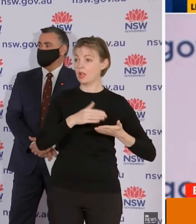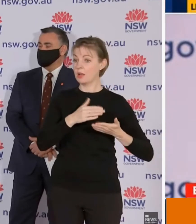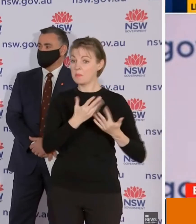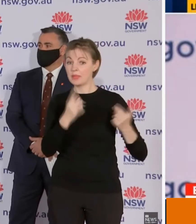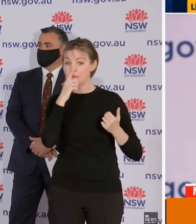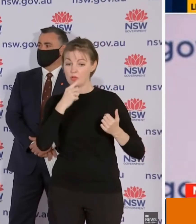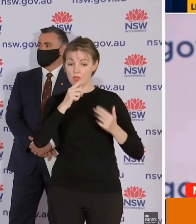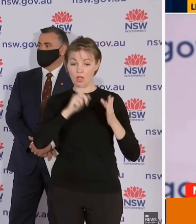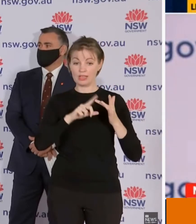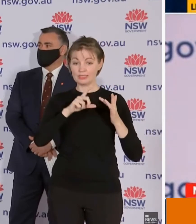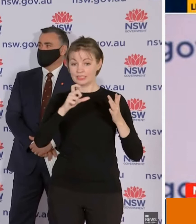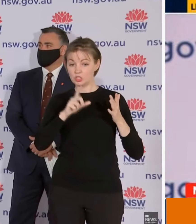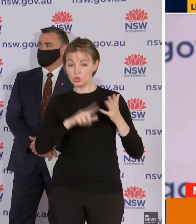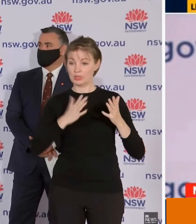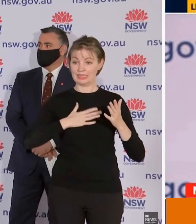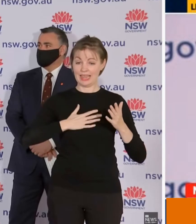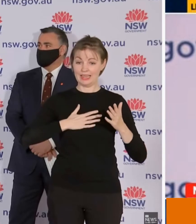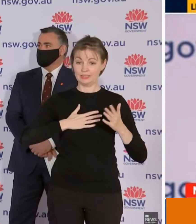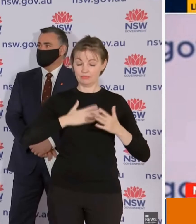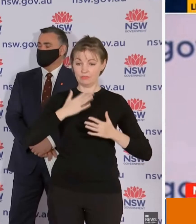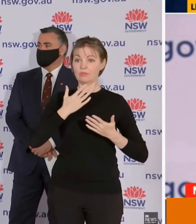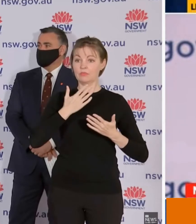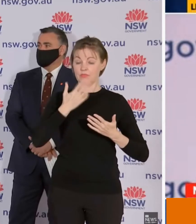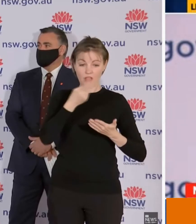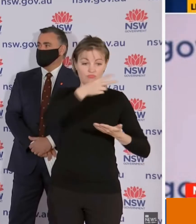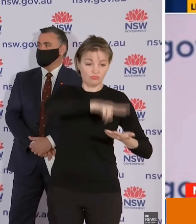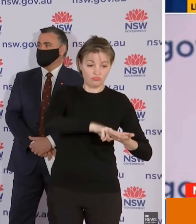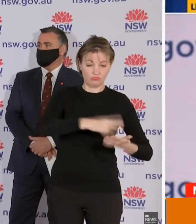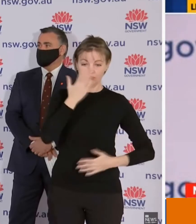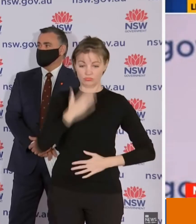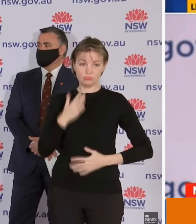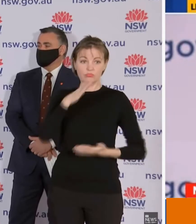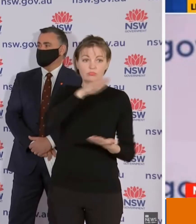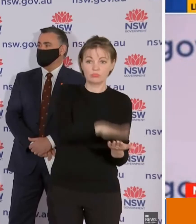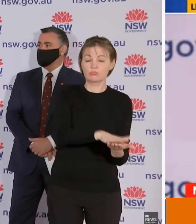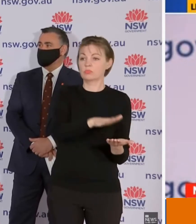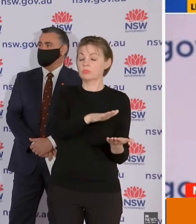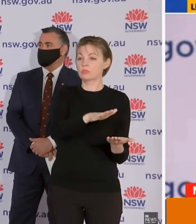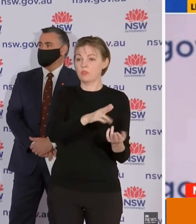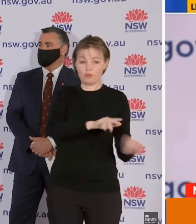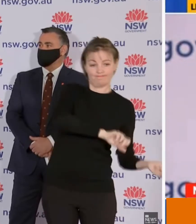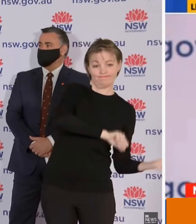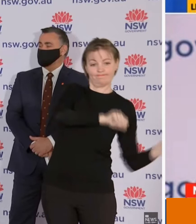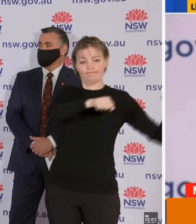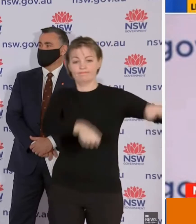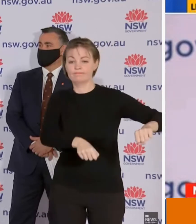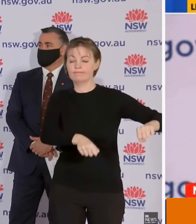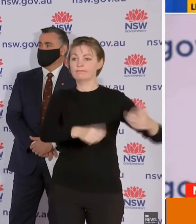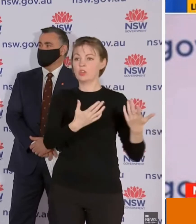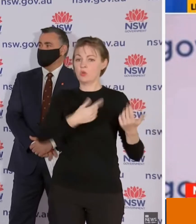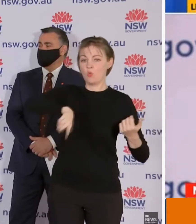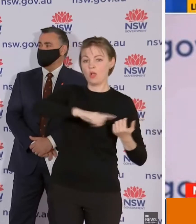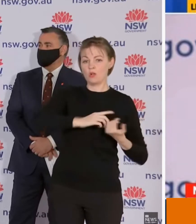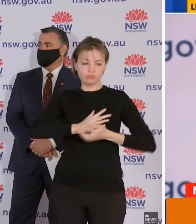and oxygenation, and that process takes about 6 to 8 people. So we work in a really big team of health professionals, physios, ward